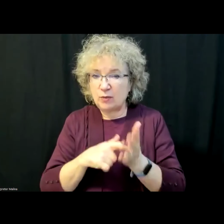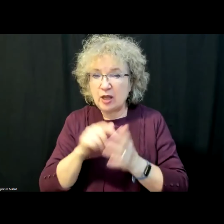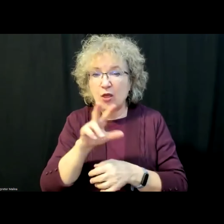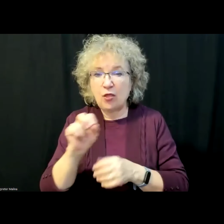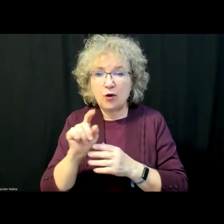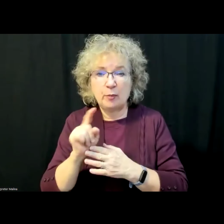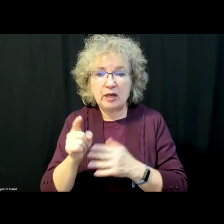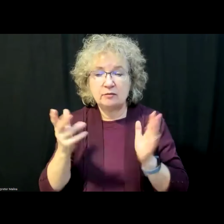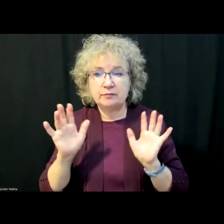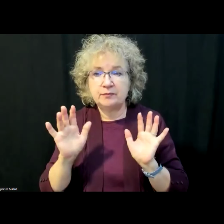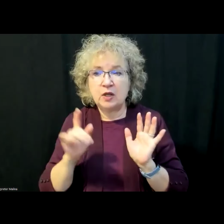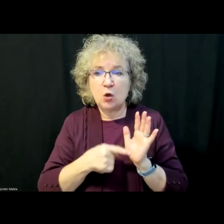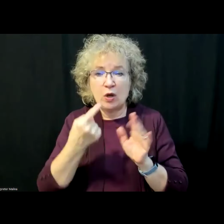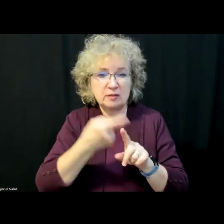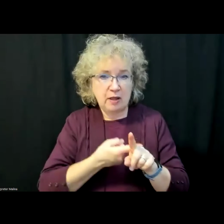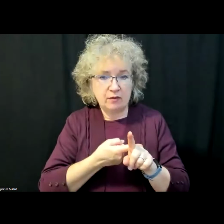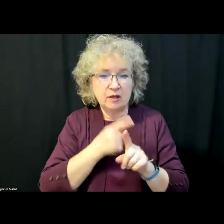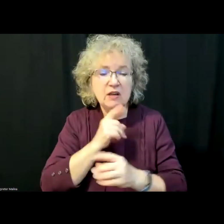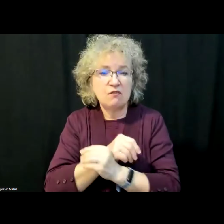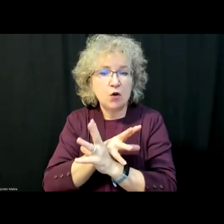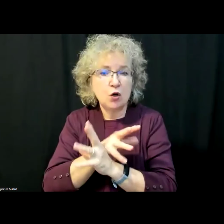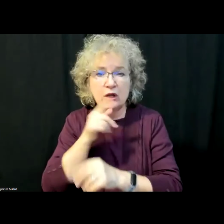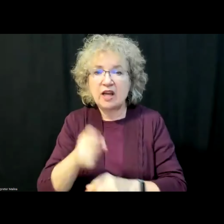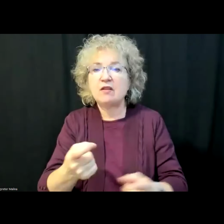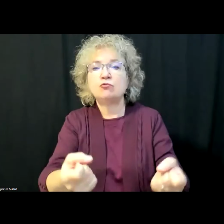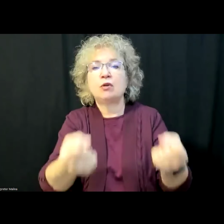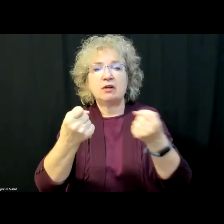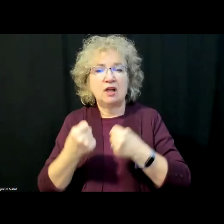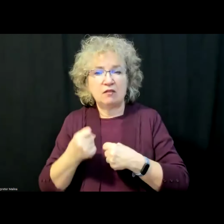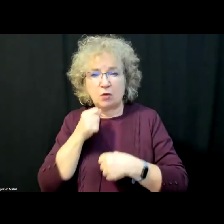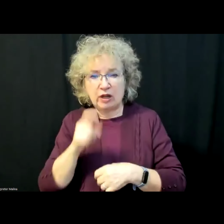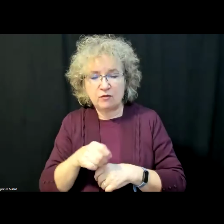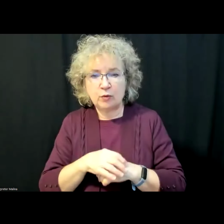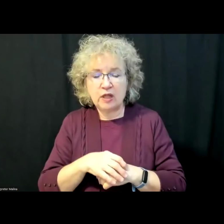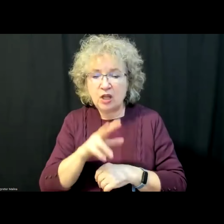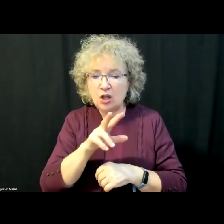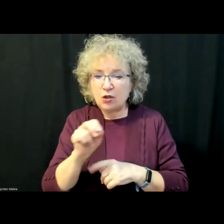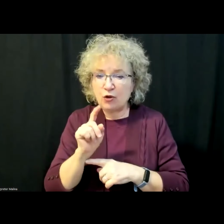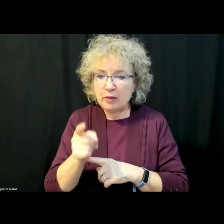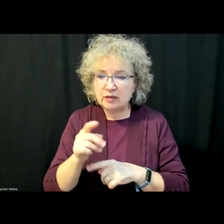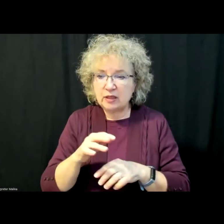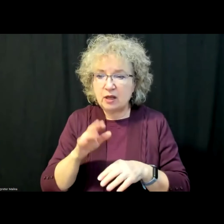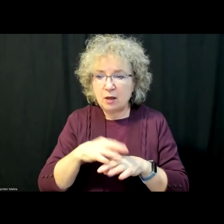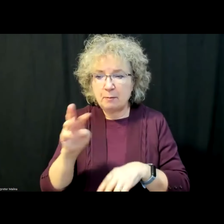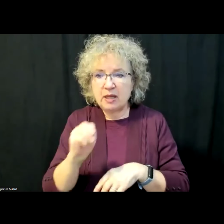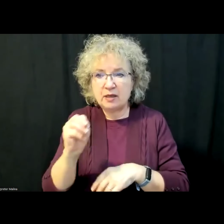one, I do one once a month. It is virtual. So you don't have to come in. It's 30 minutes on a Monday morning. Um,